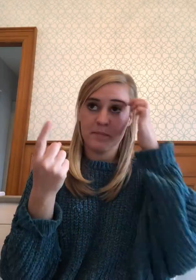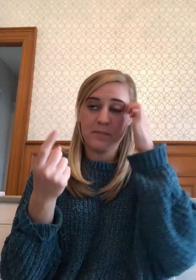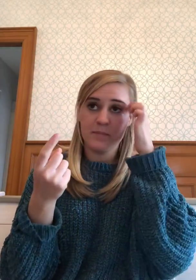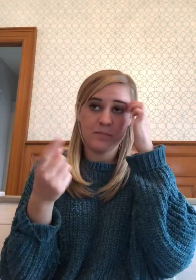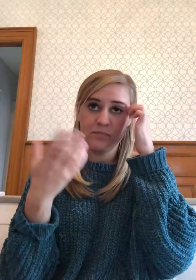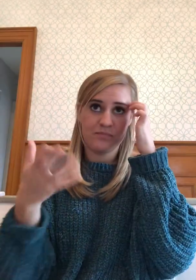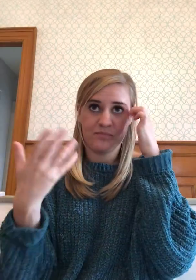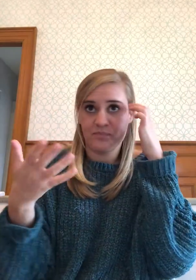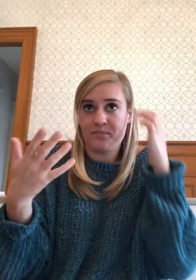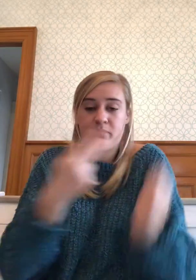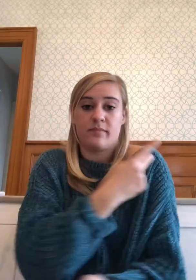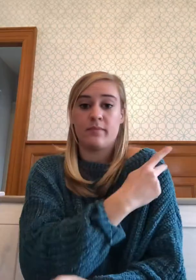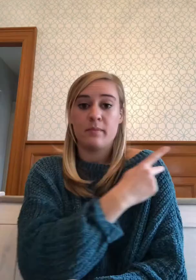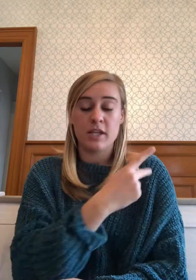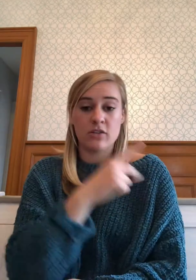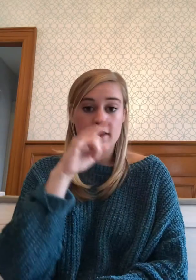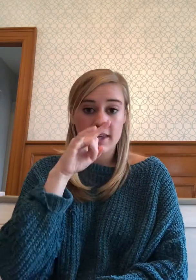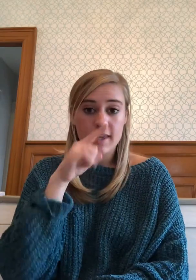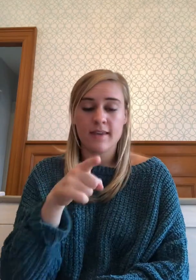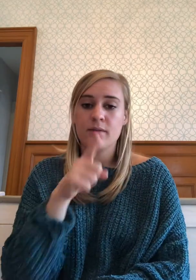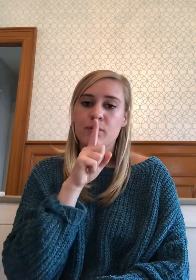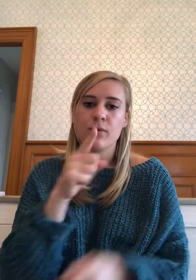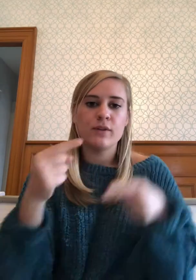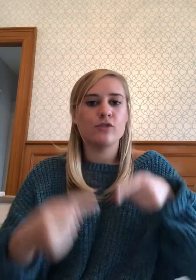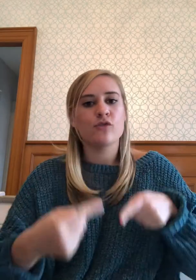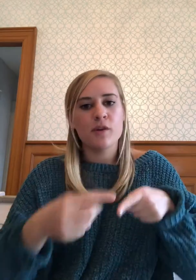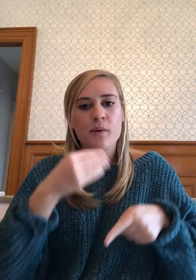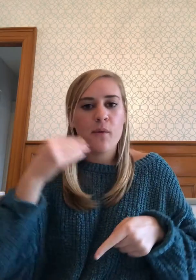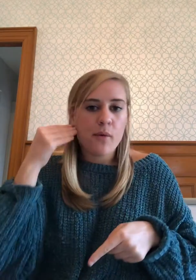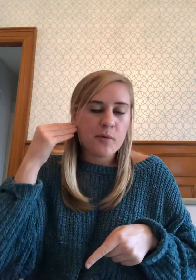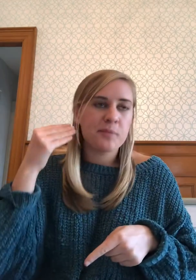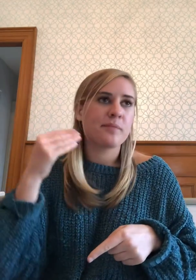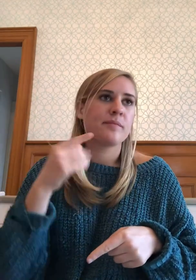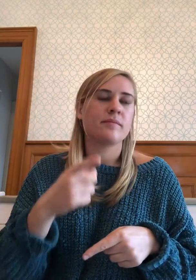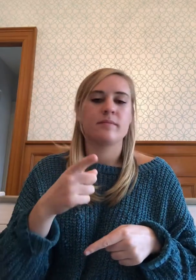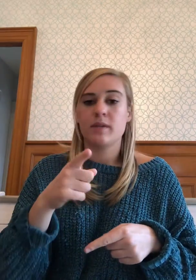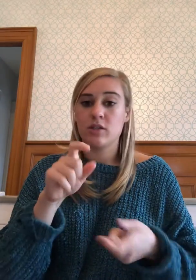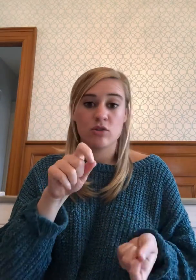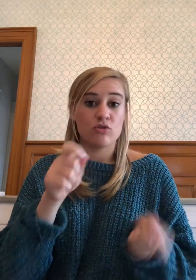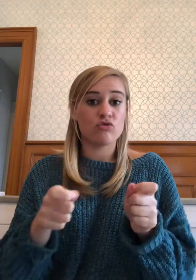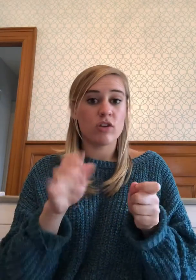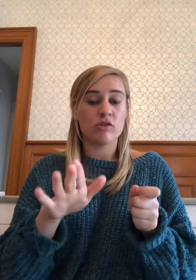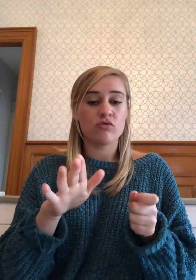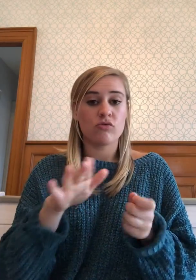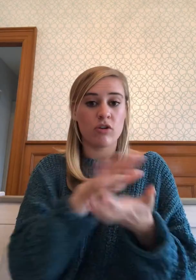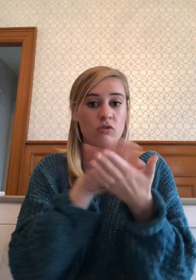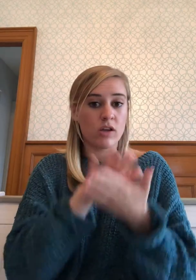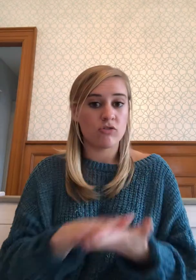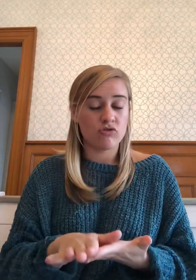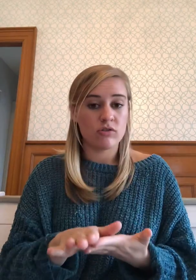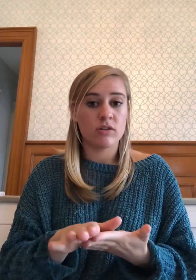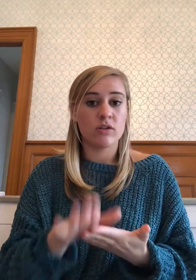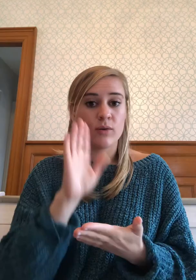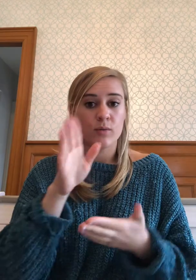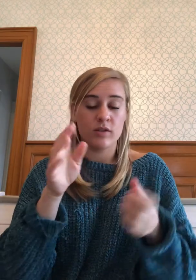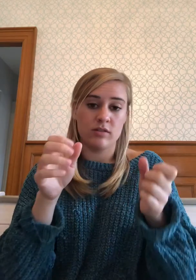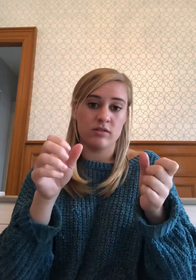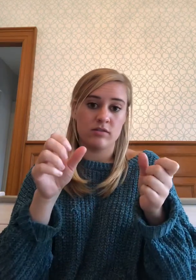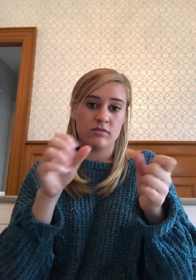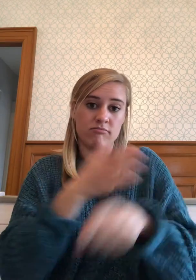the patient, the child, is having a hard time at home and changes their hygiene routine, and it deteriorates, leading to this.